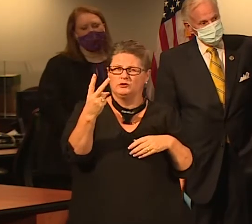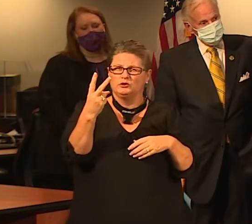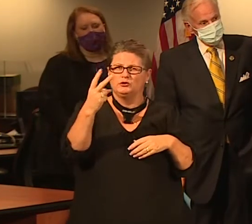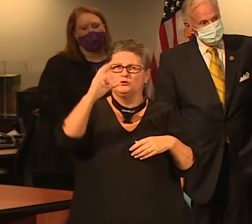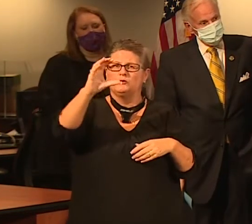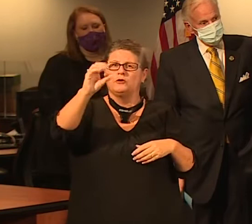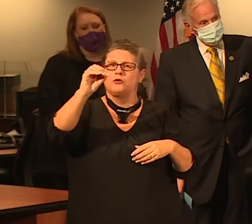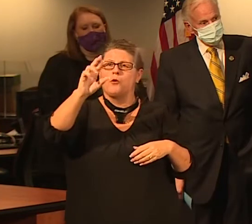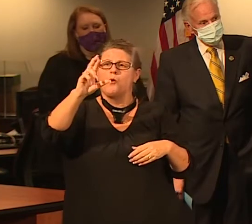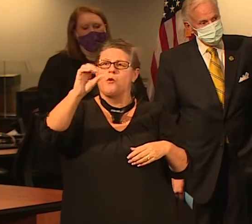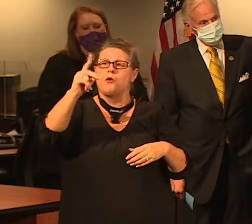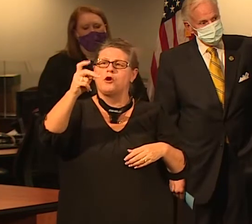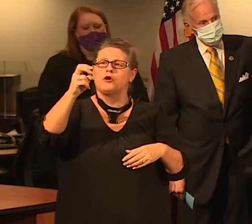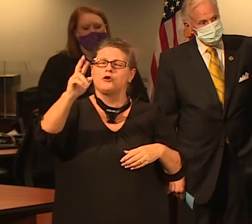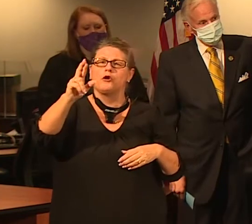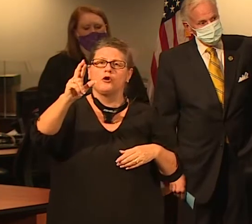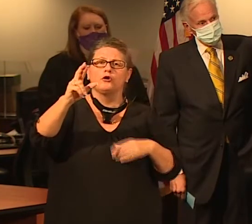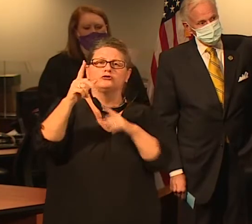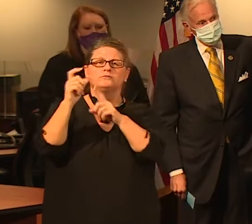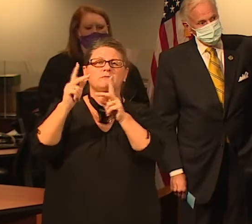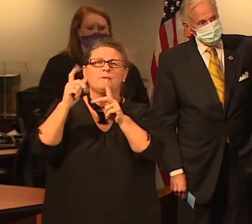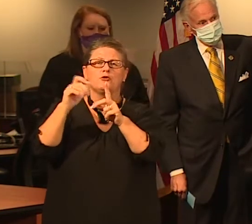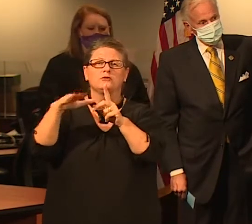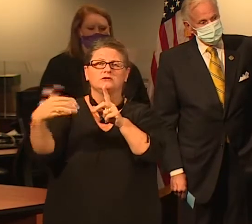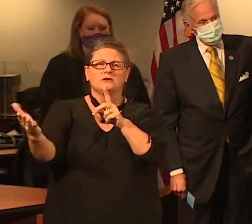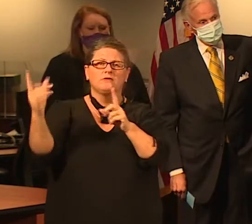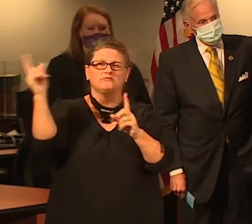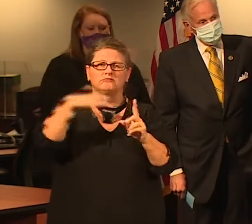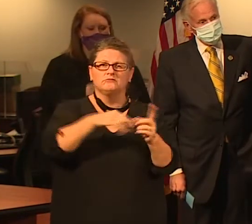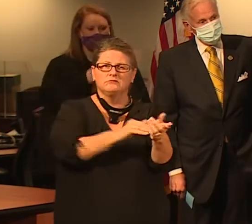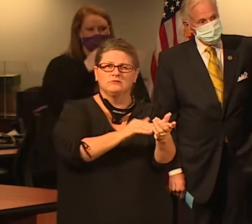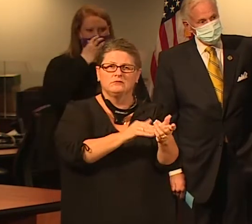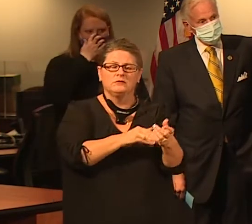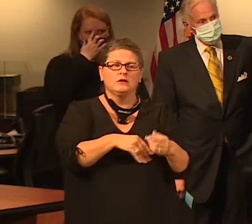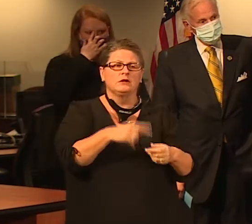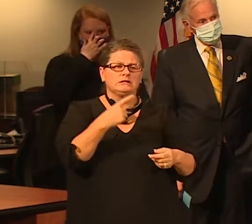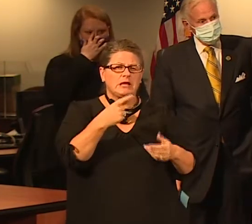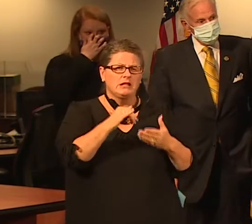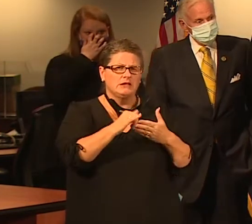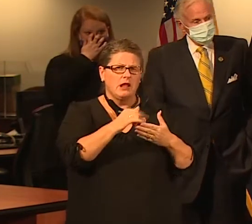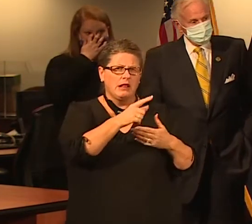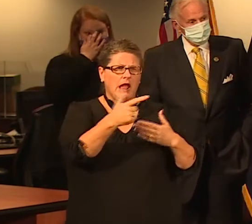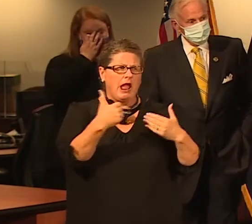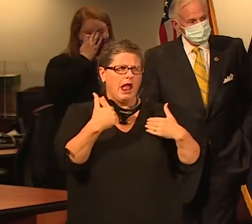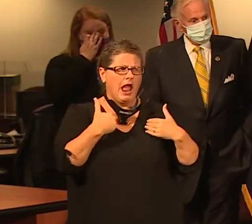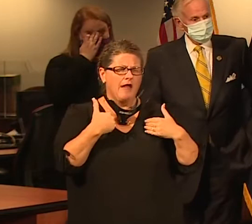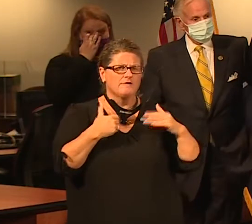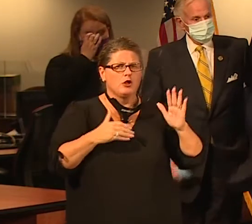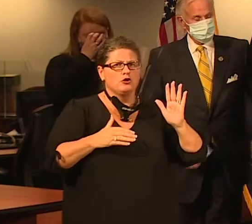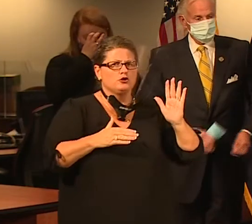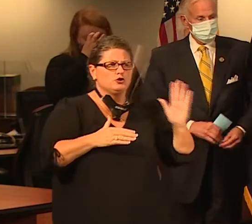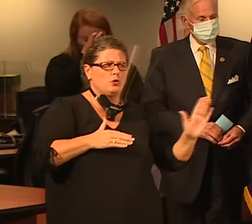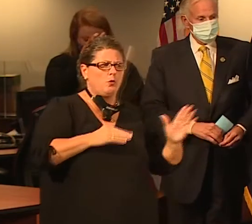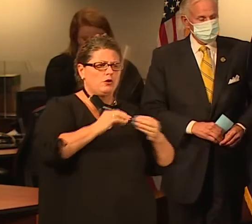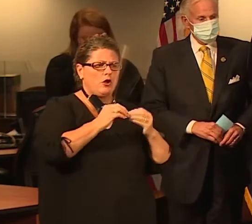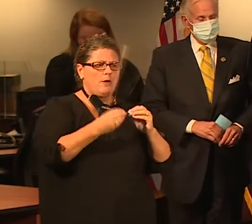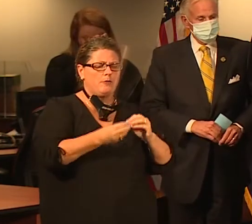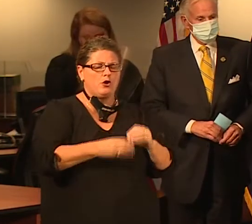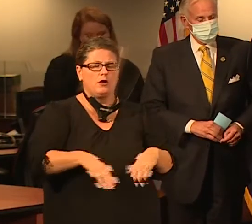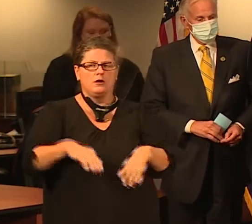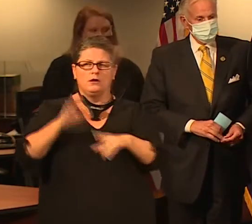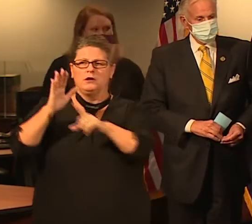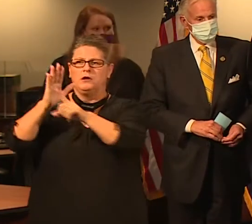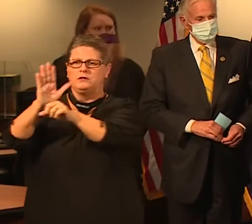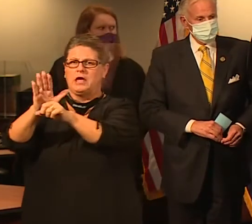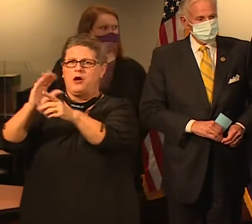days, and they've been saying they've had some inconsistencies with some death reportings of your numbers and their numbers, and I don't know